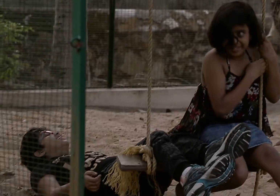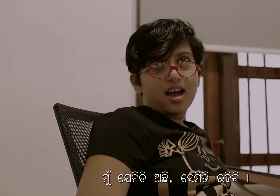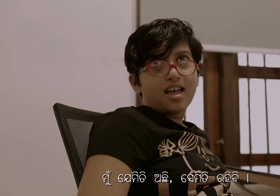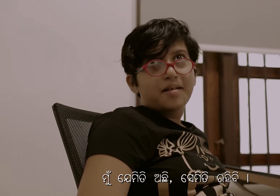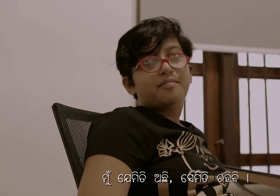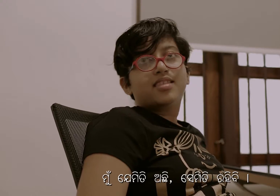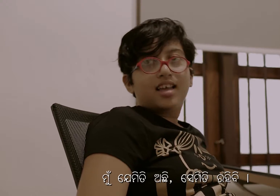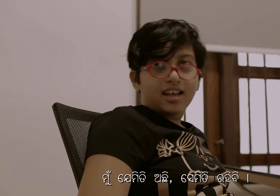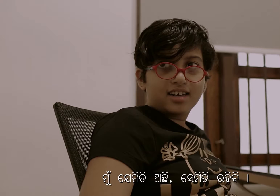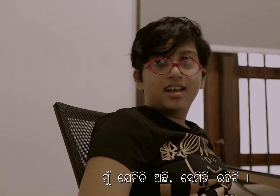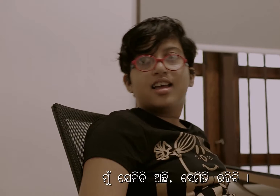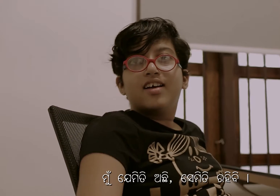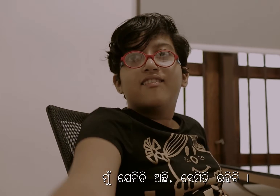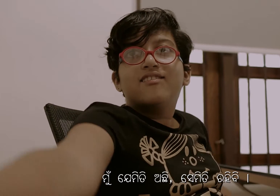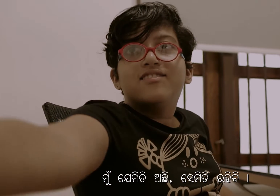I am daughter.